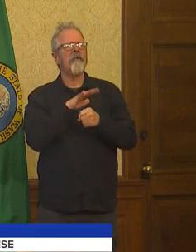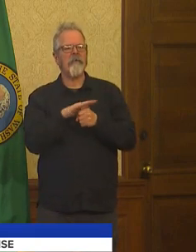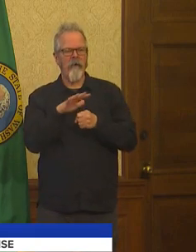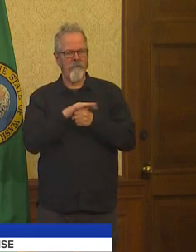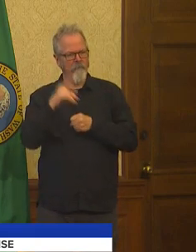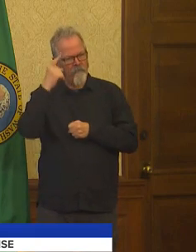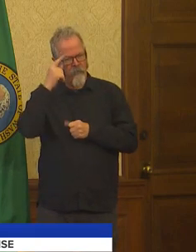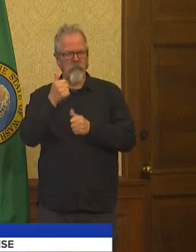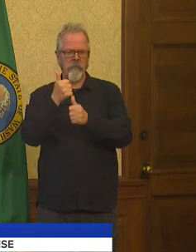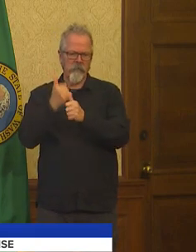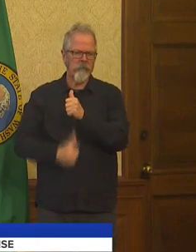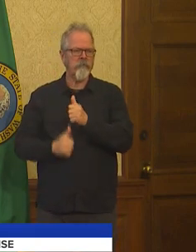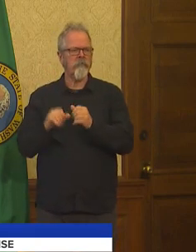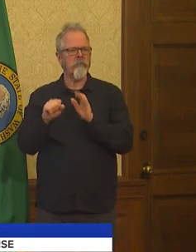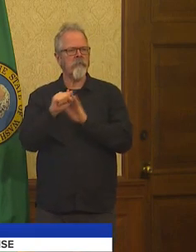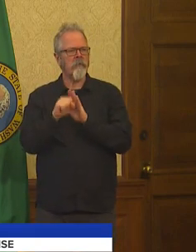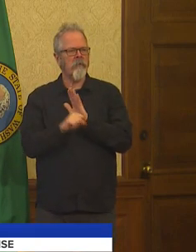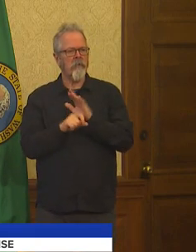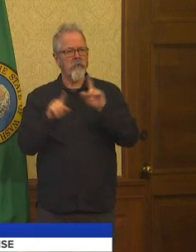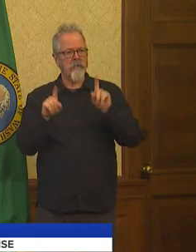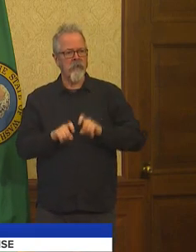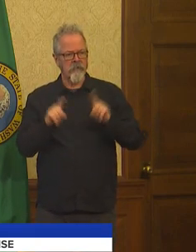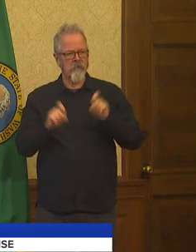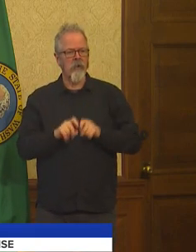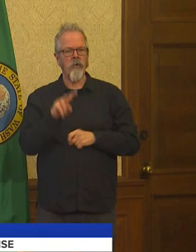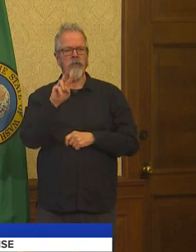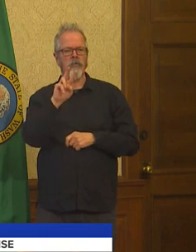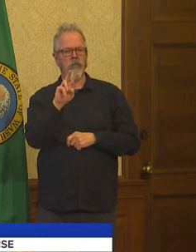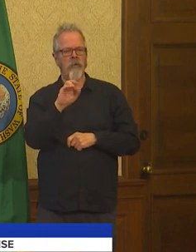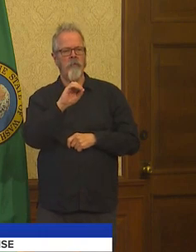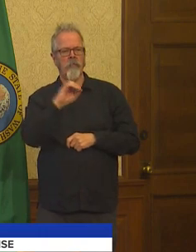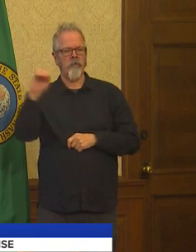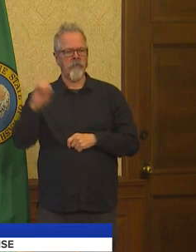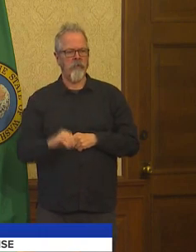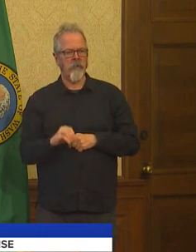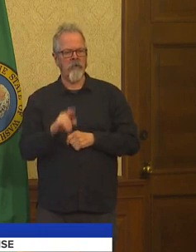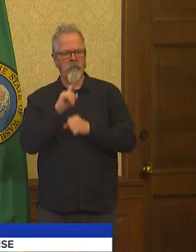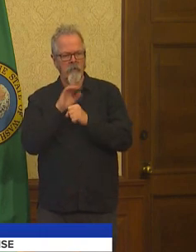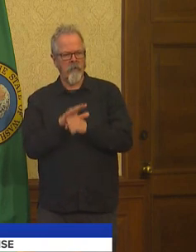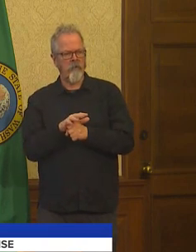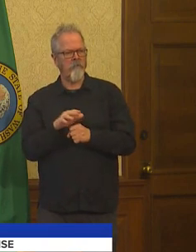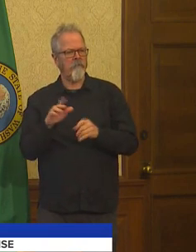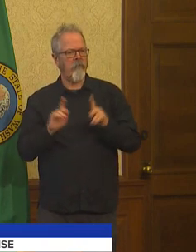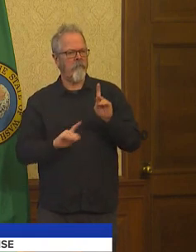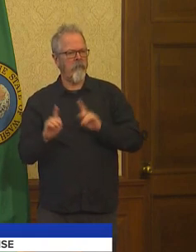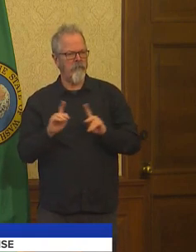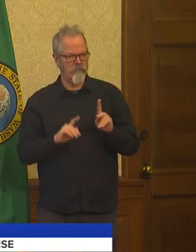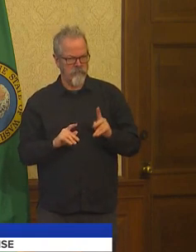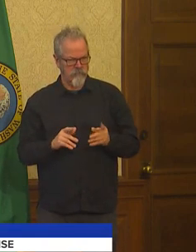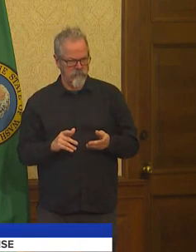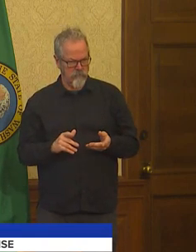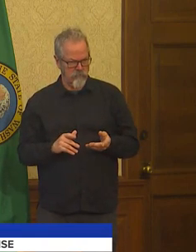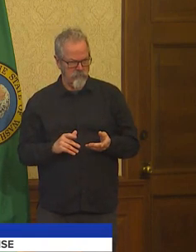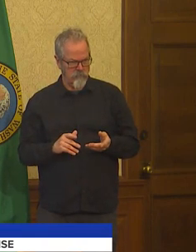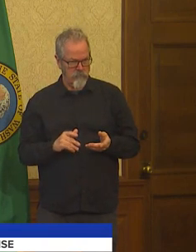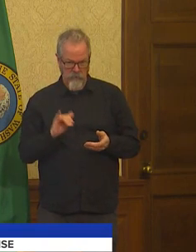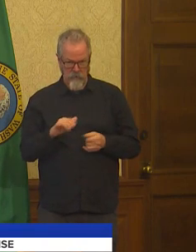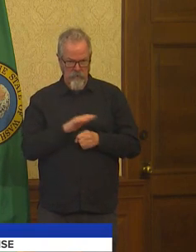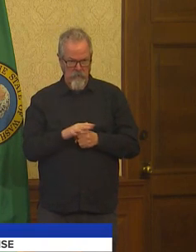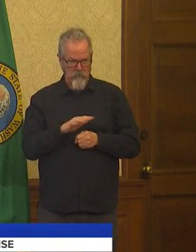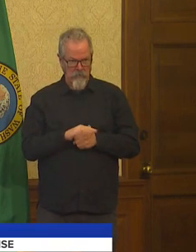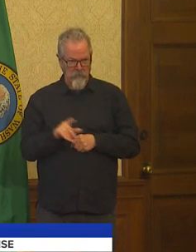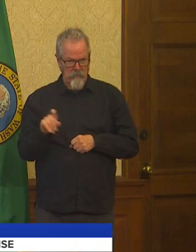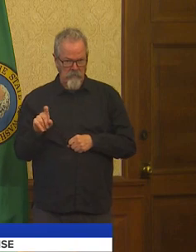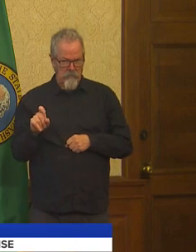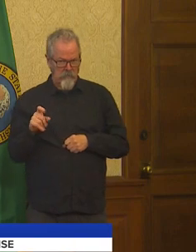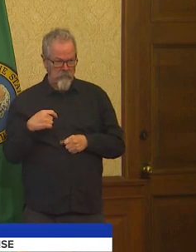the reopening things. Well, I can tell you, I asked Admiral Giroir this question